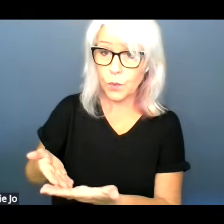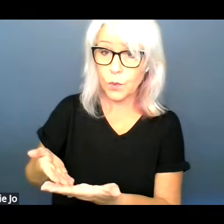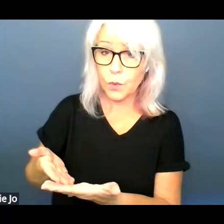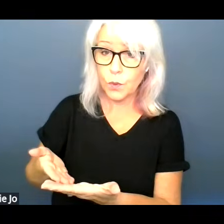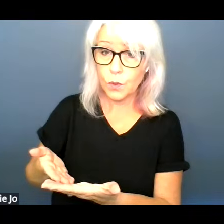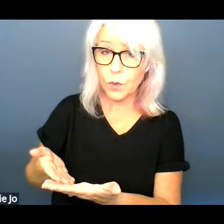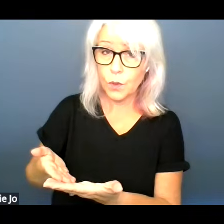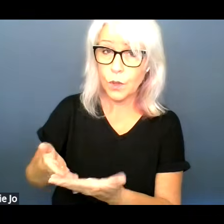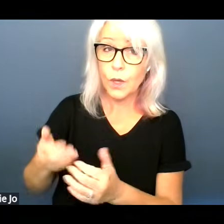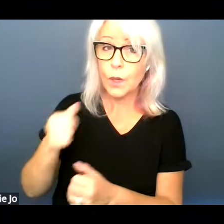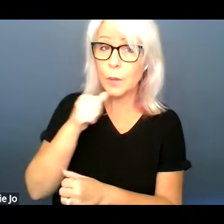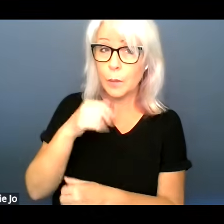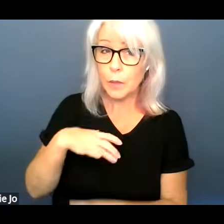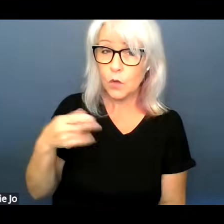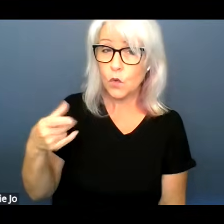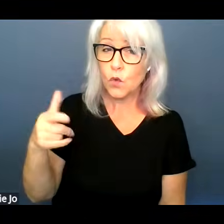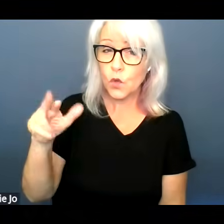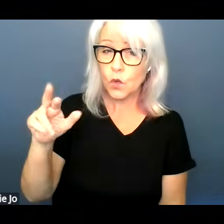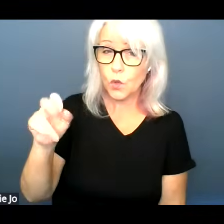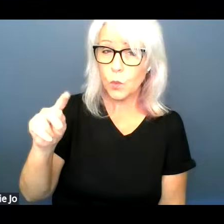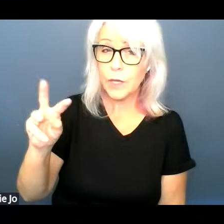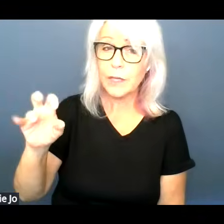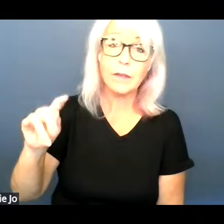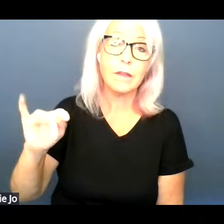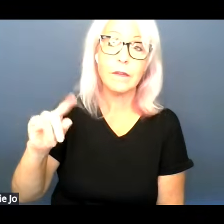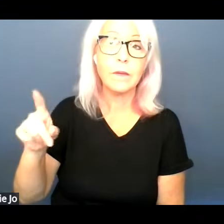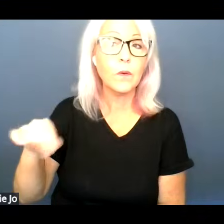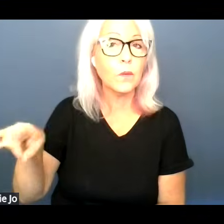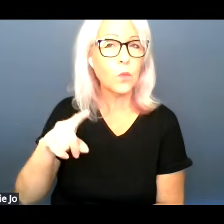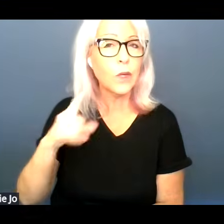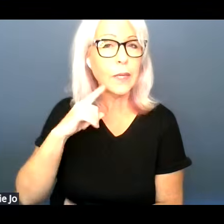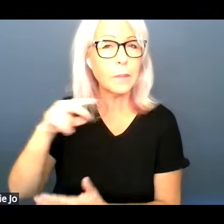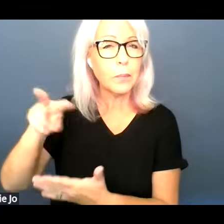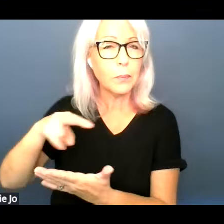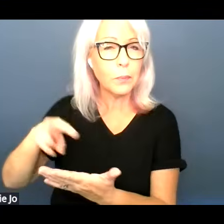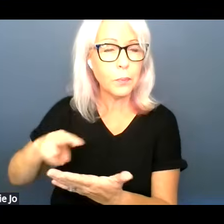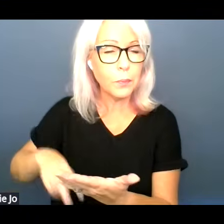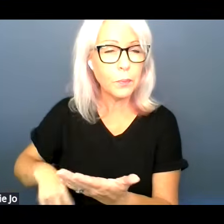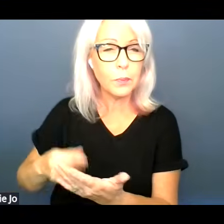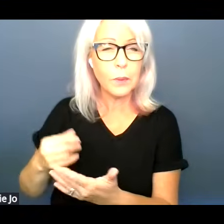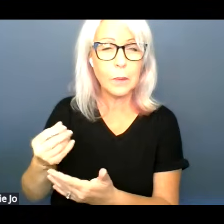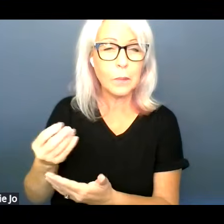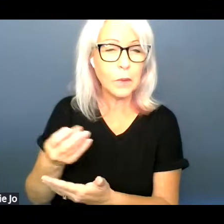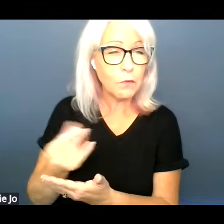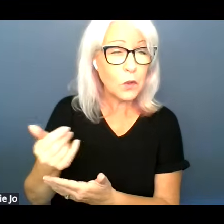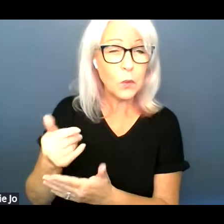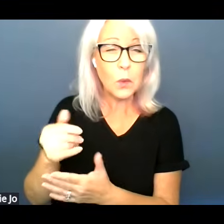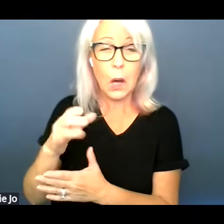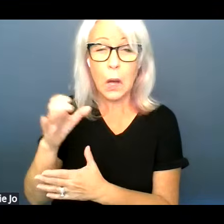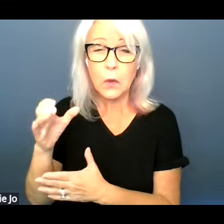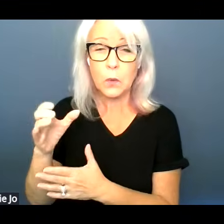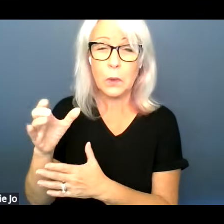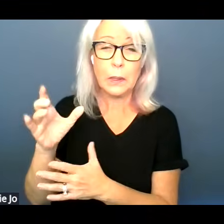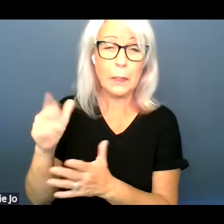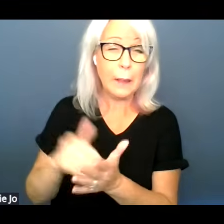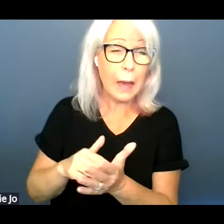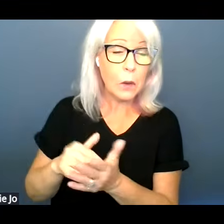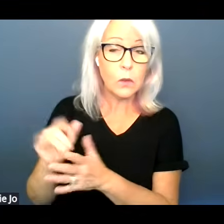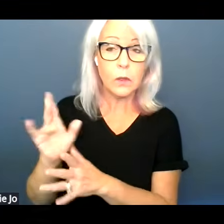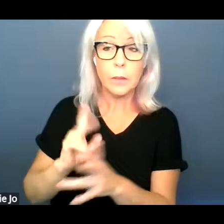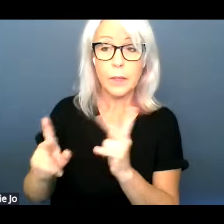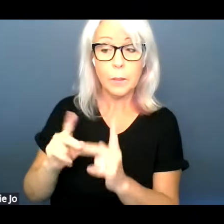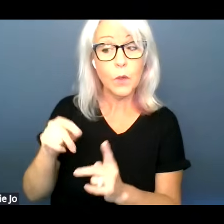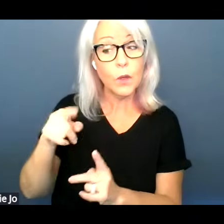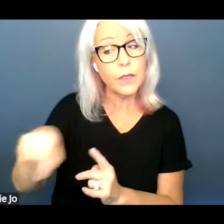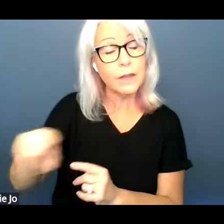was viewed by a couple of 100,000 people, and signing the petition and reviewing that. This is the language